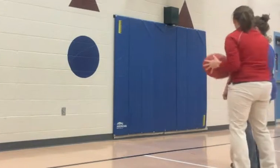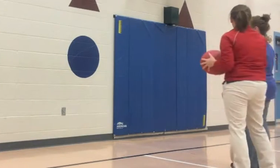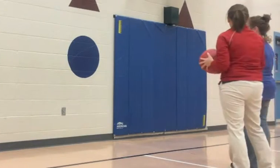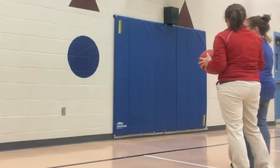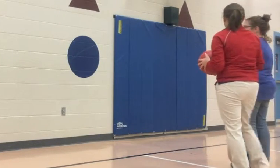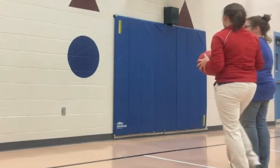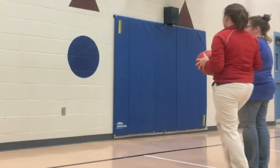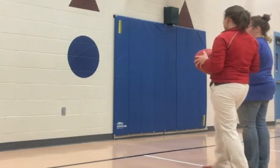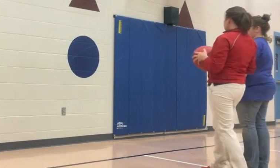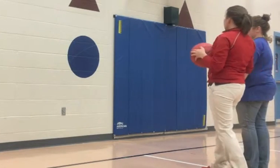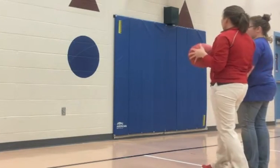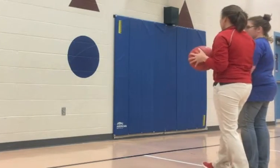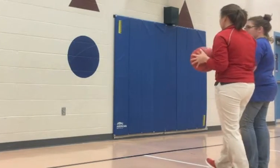Laura. I like how you stepped and pushed.